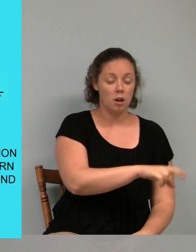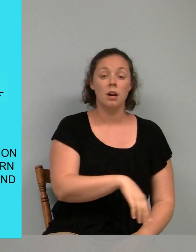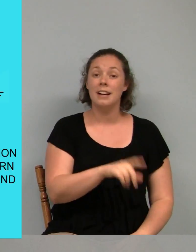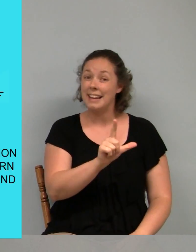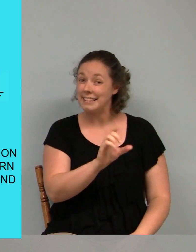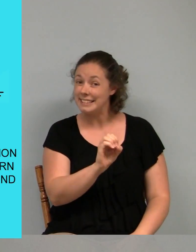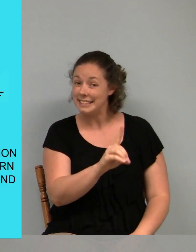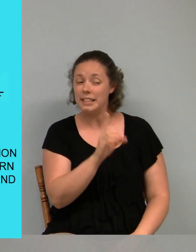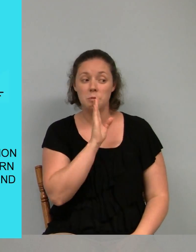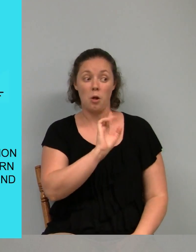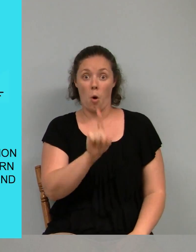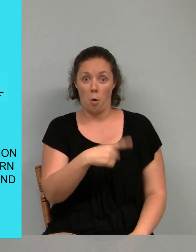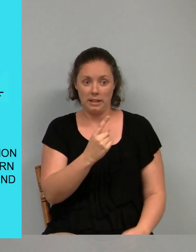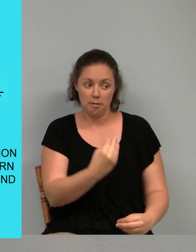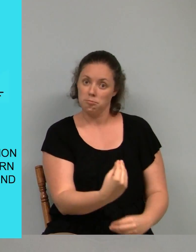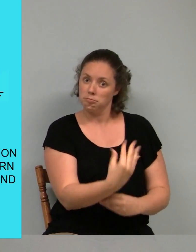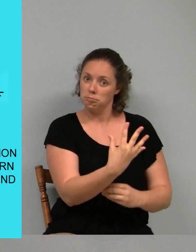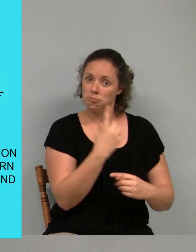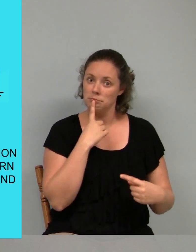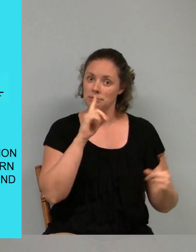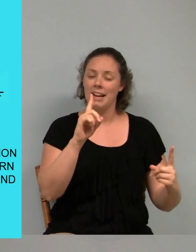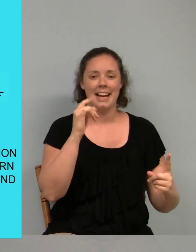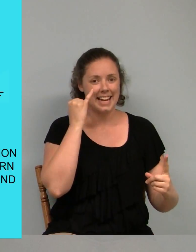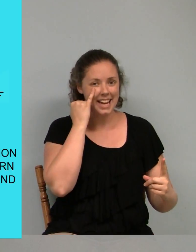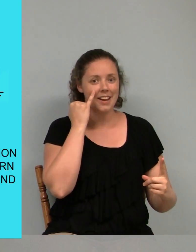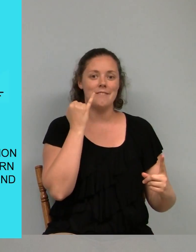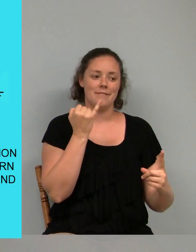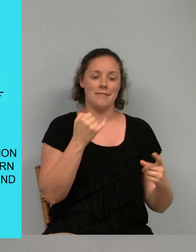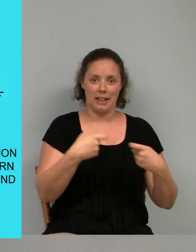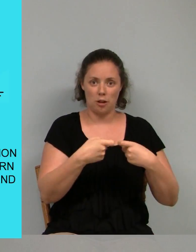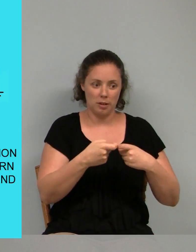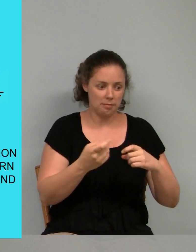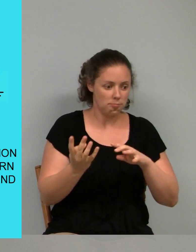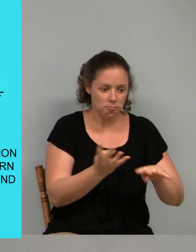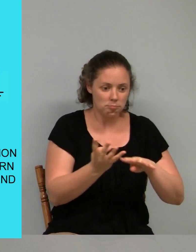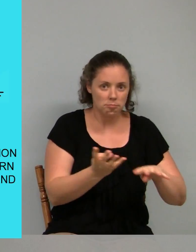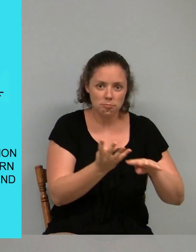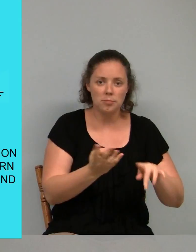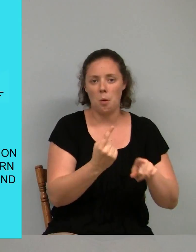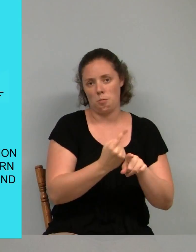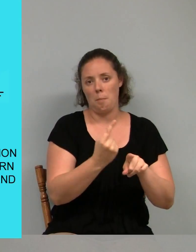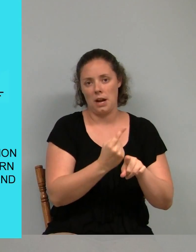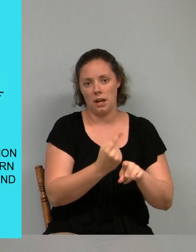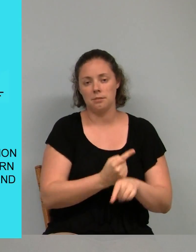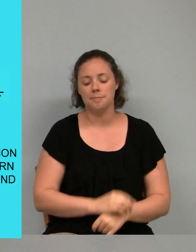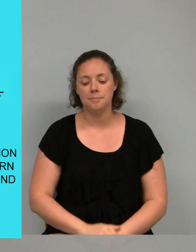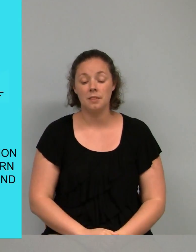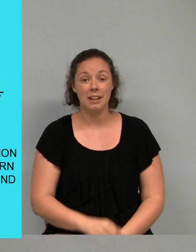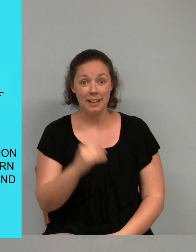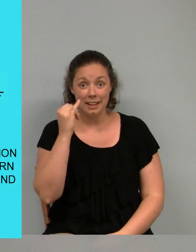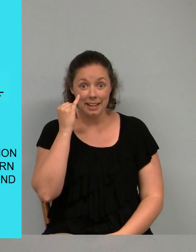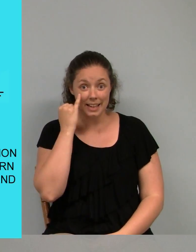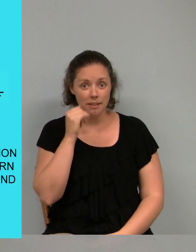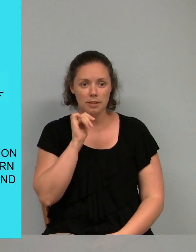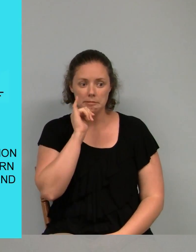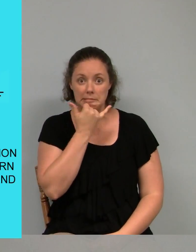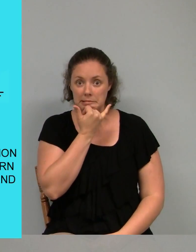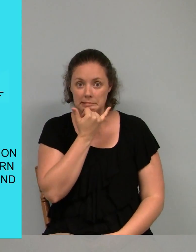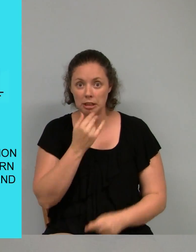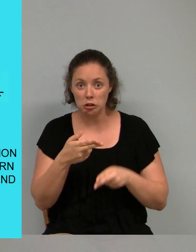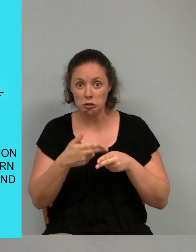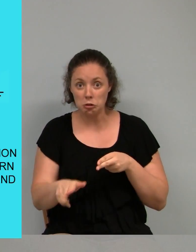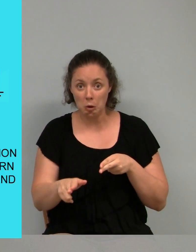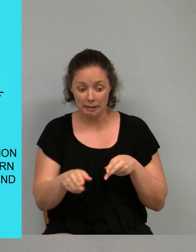only light if current is passing through them in the appropriate direction. If you connect the shorter end to the